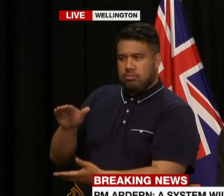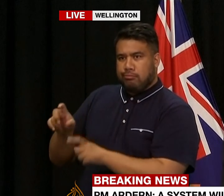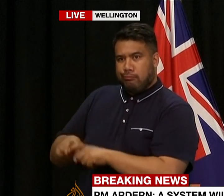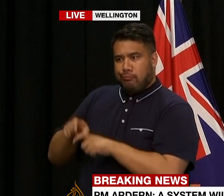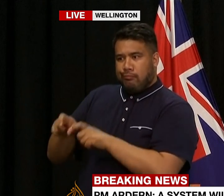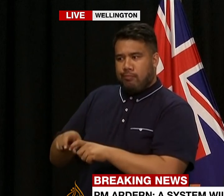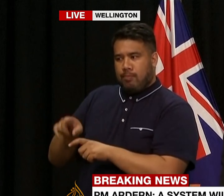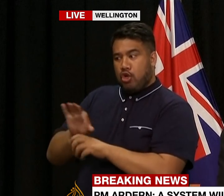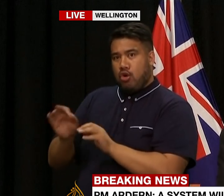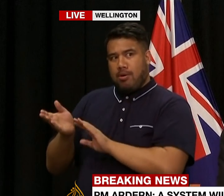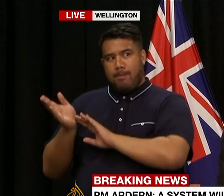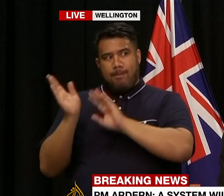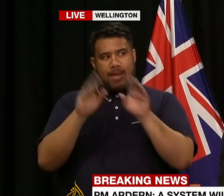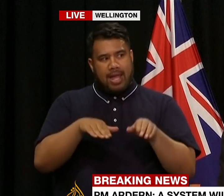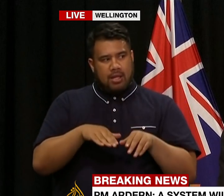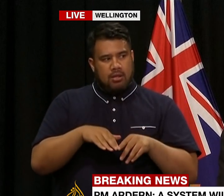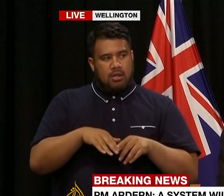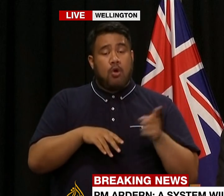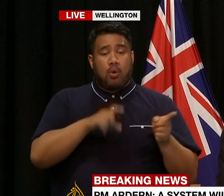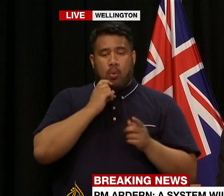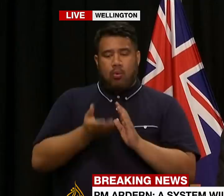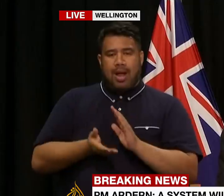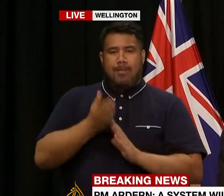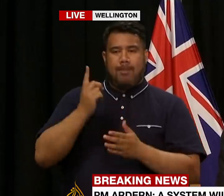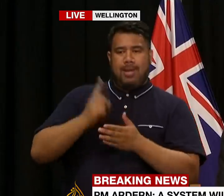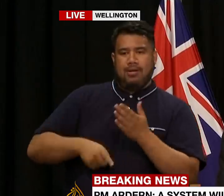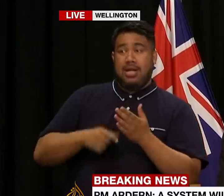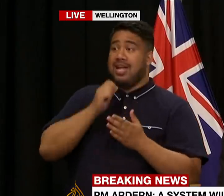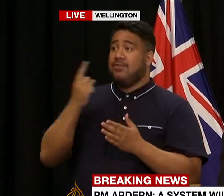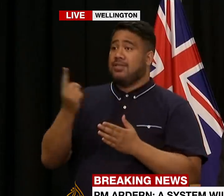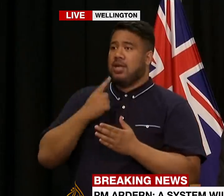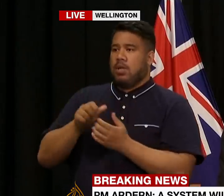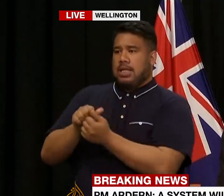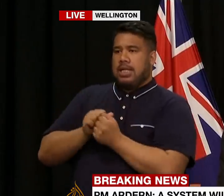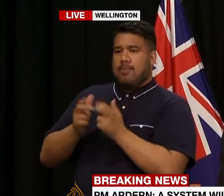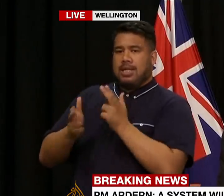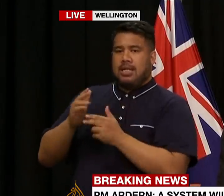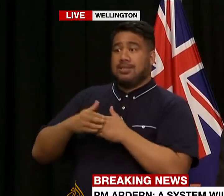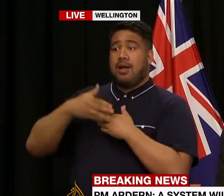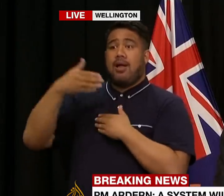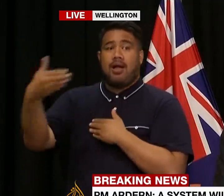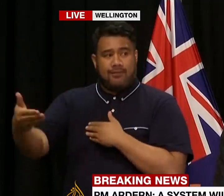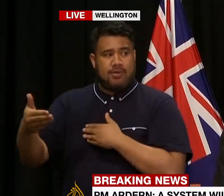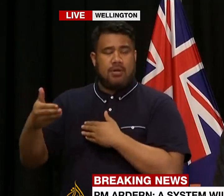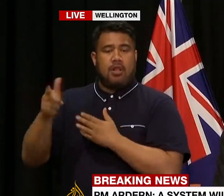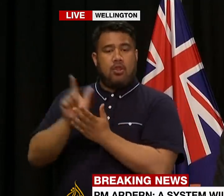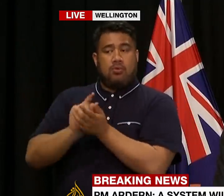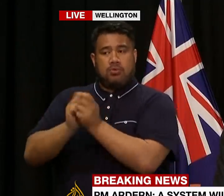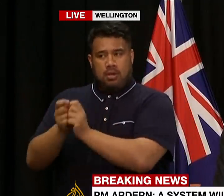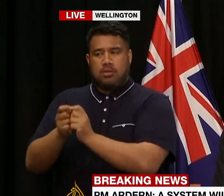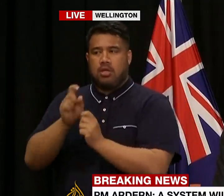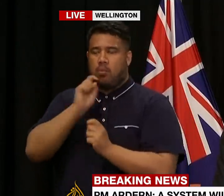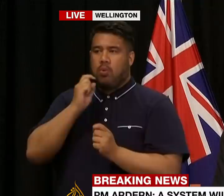Of course, what we are looking to do is increase the penalty for those who will continue to have possession of these weapons by the time that the